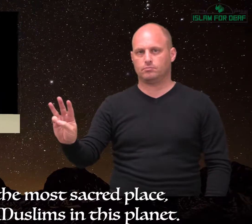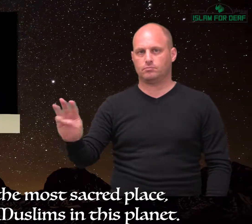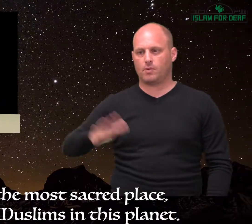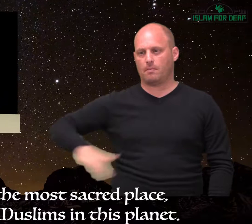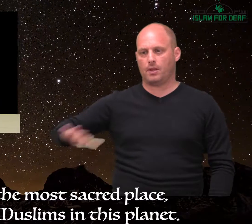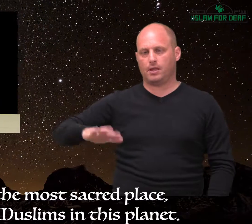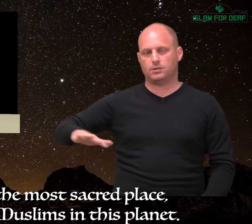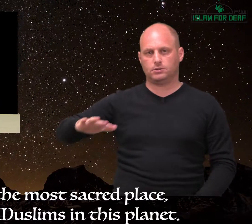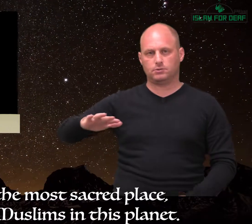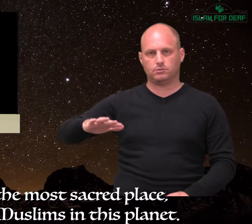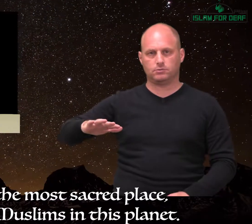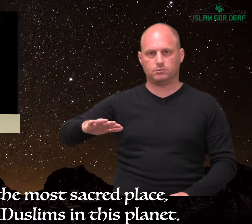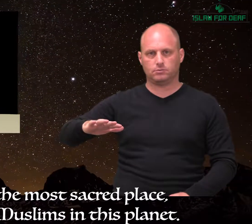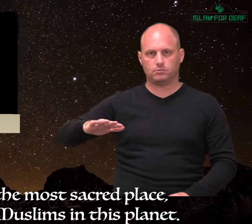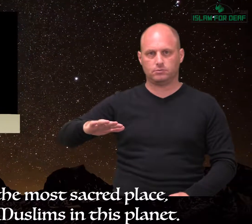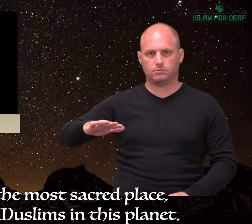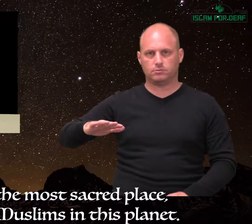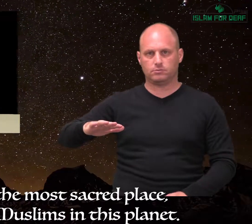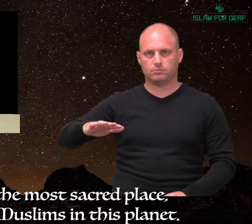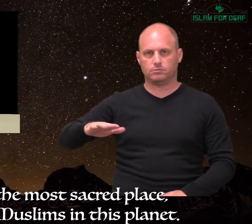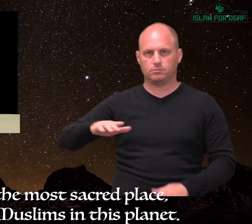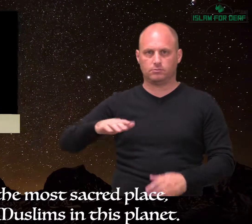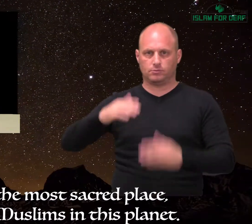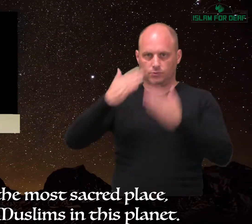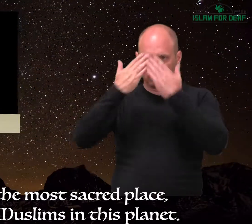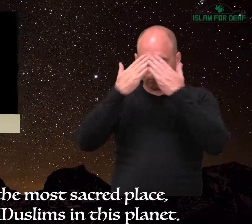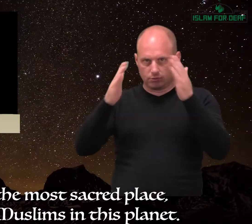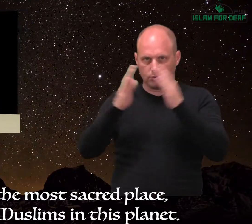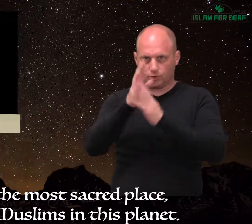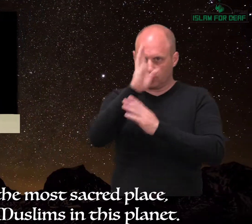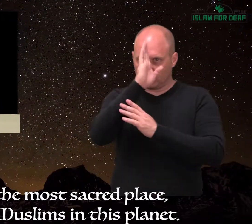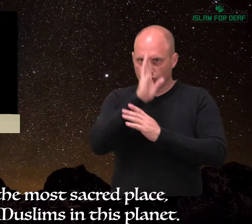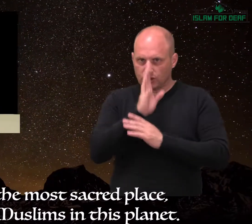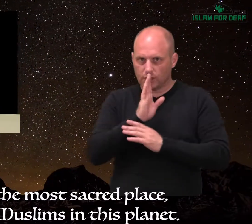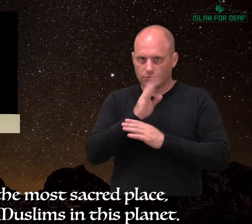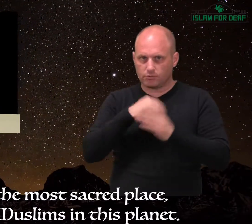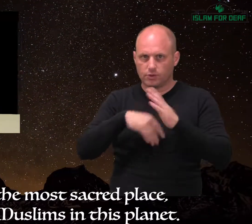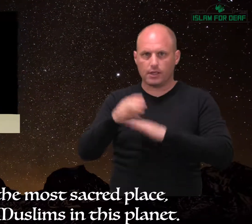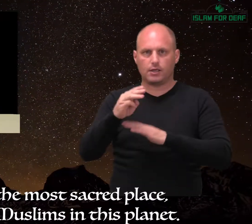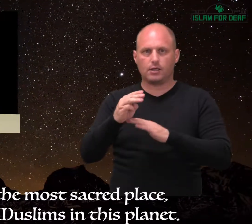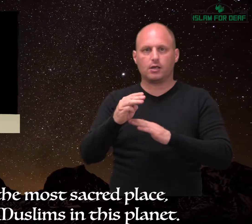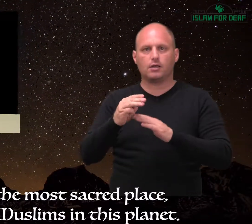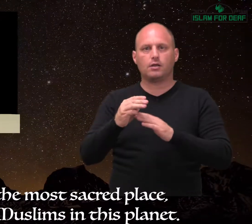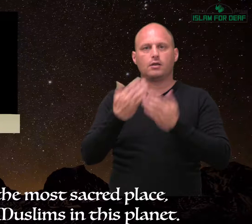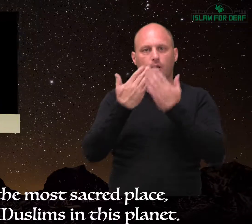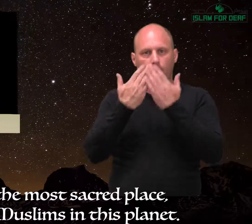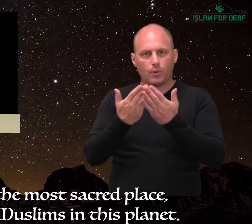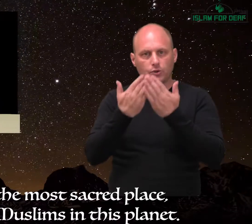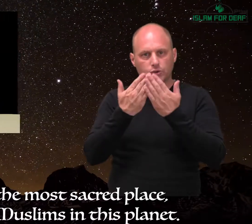place that is the most sacred place, according to the Muslim, on this planet,